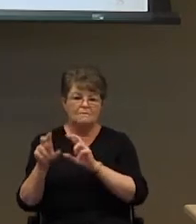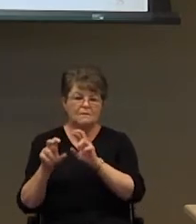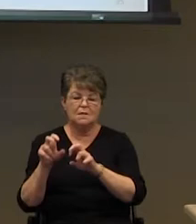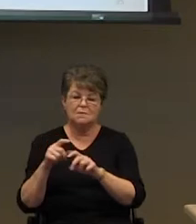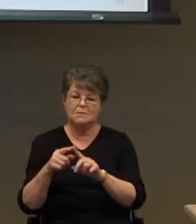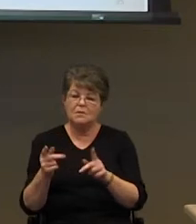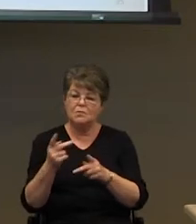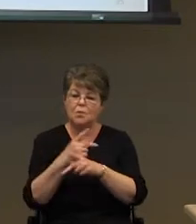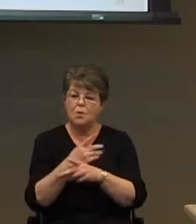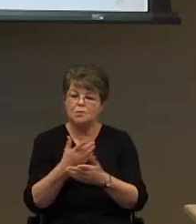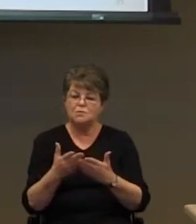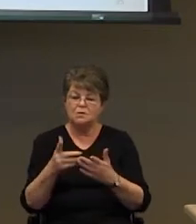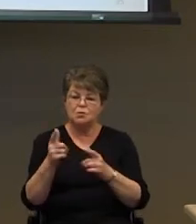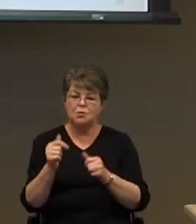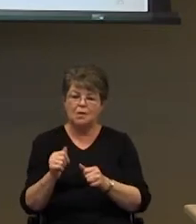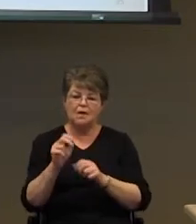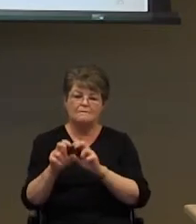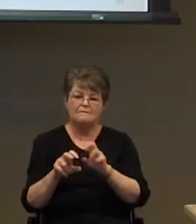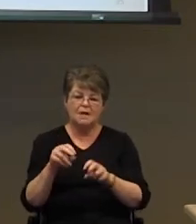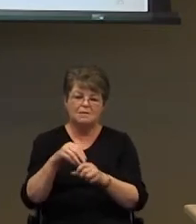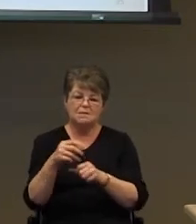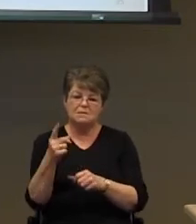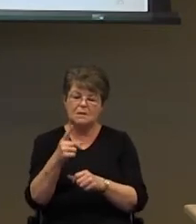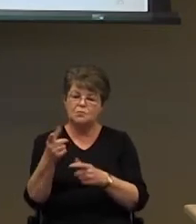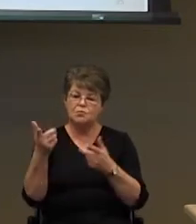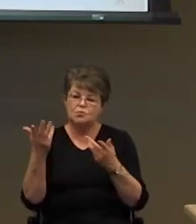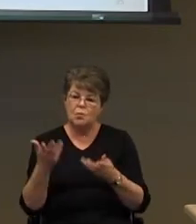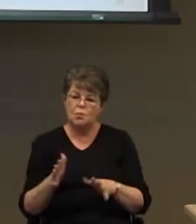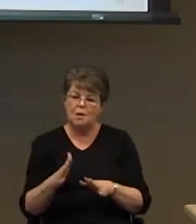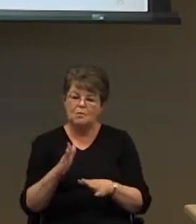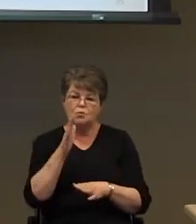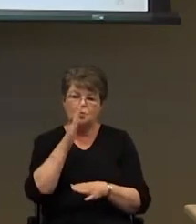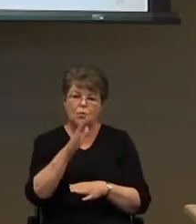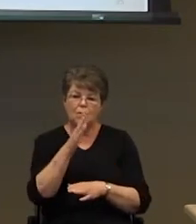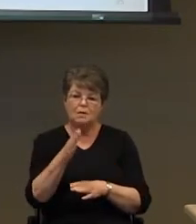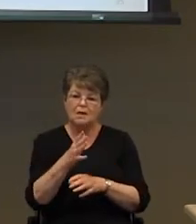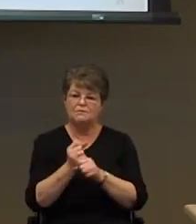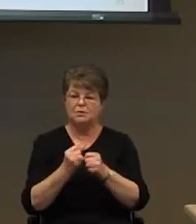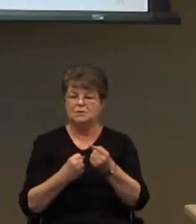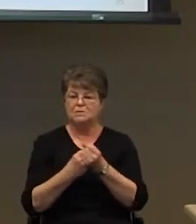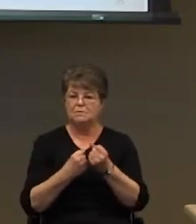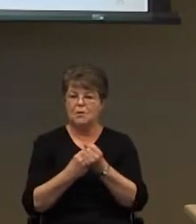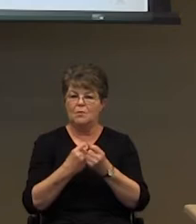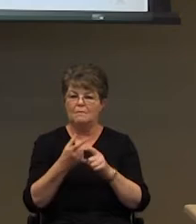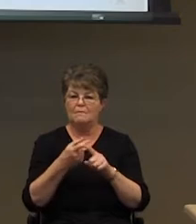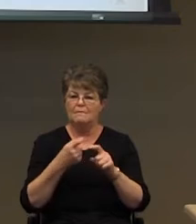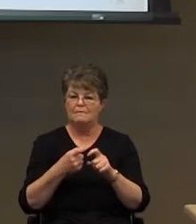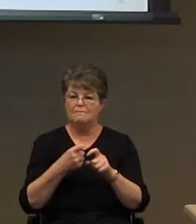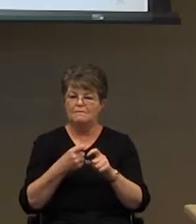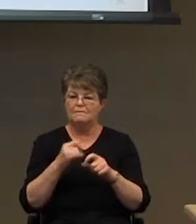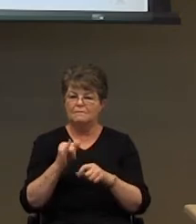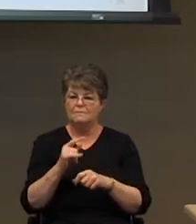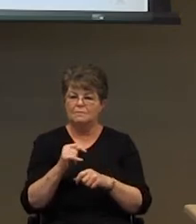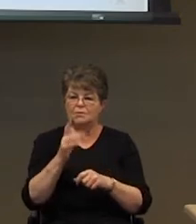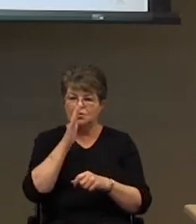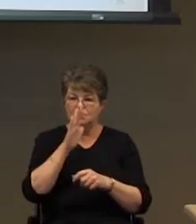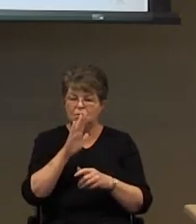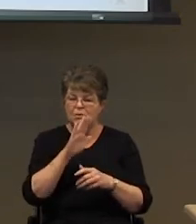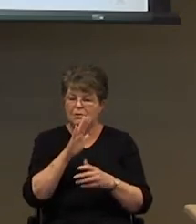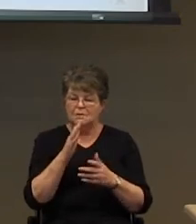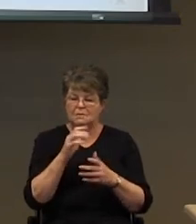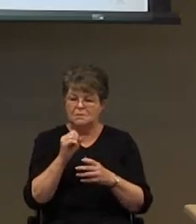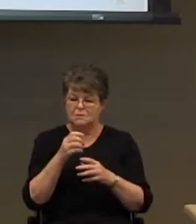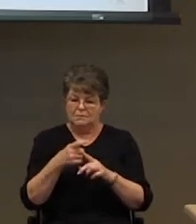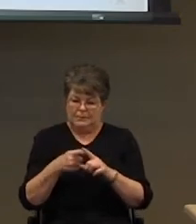thing you could do is make an investment in something that you don't want, because you're never going to get support behind it. You're never going to get behind it. And so from